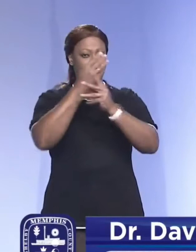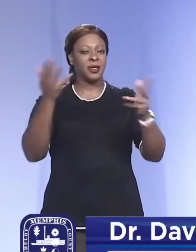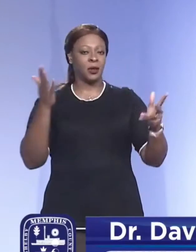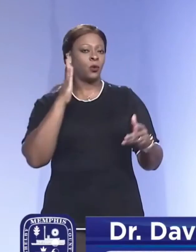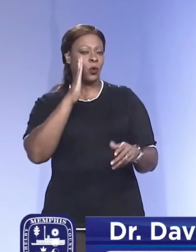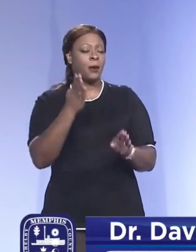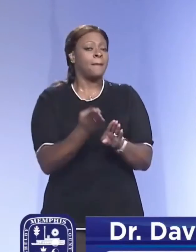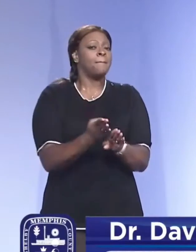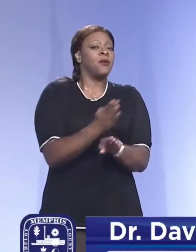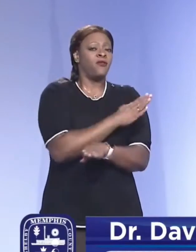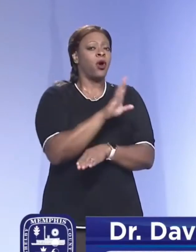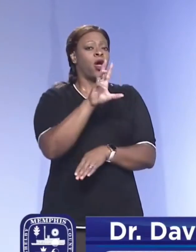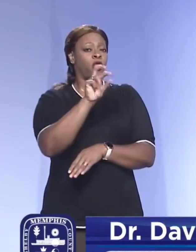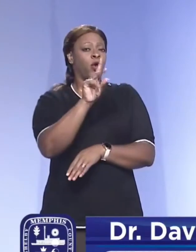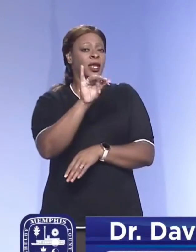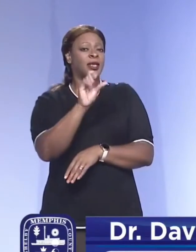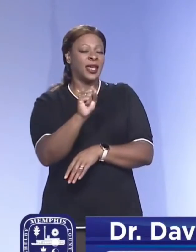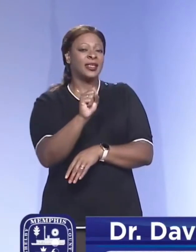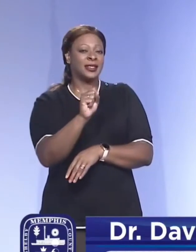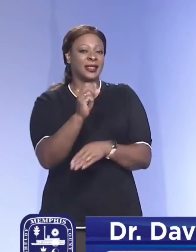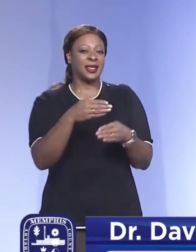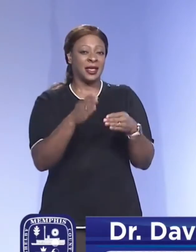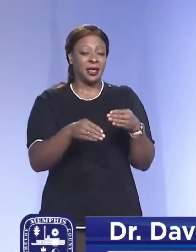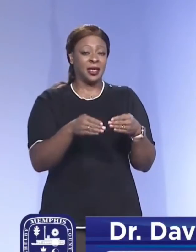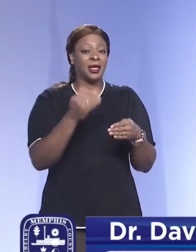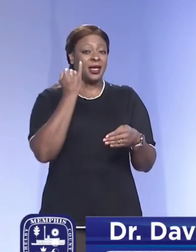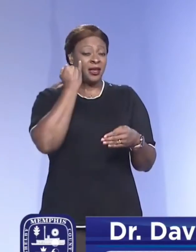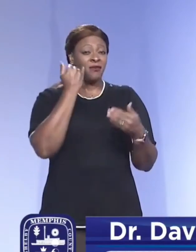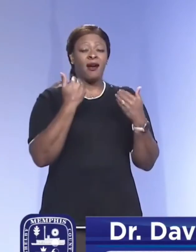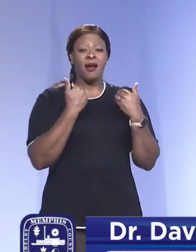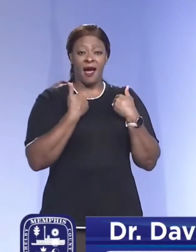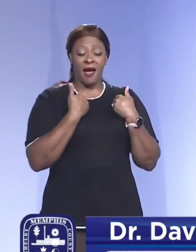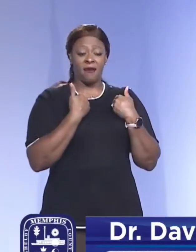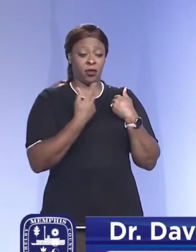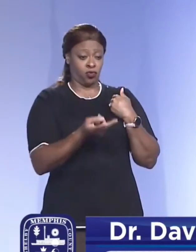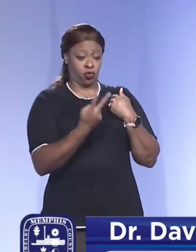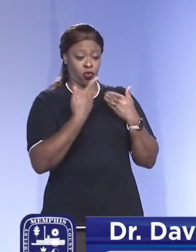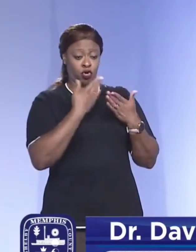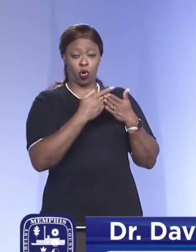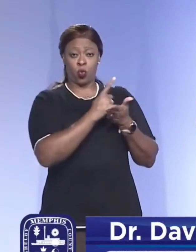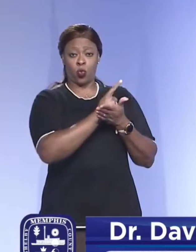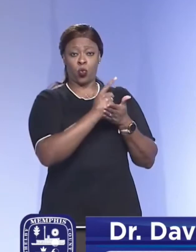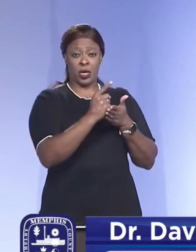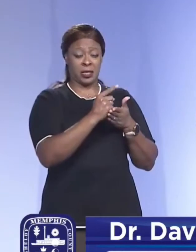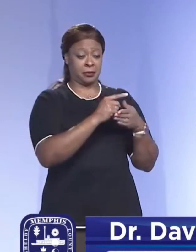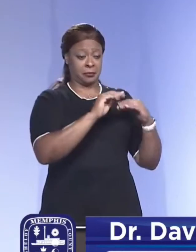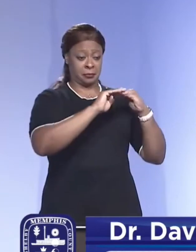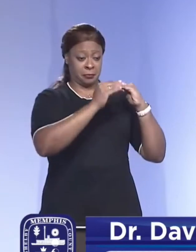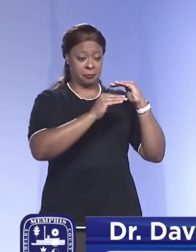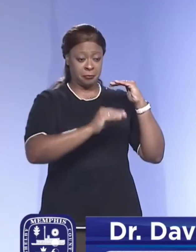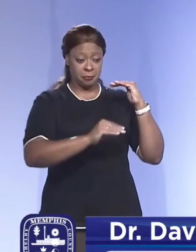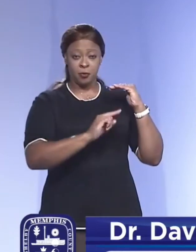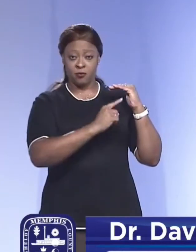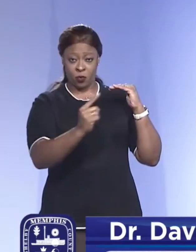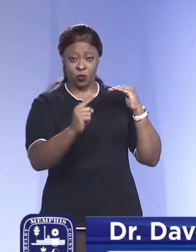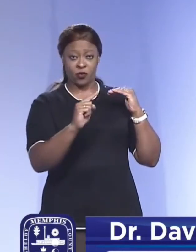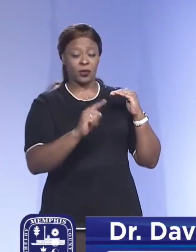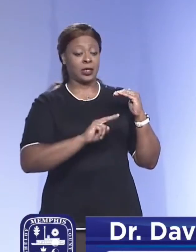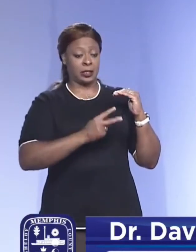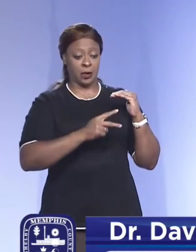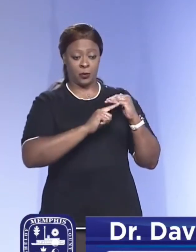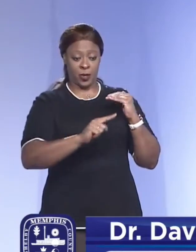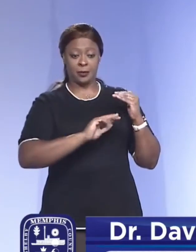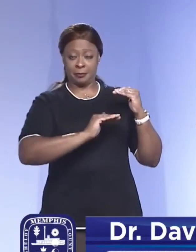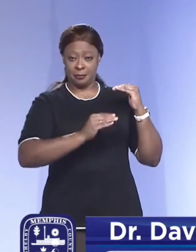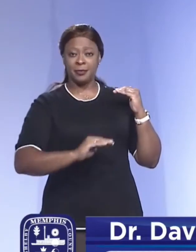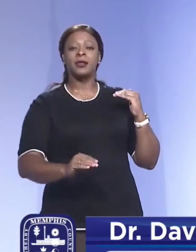updates before the 30 days. We'll likely do that if we've got 2 good weeks of positive trend data. We're still working on